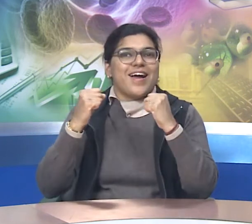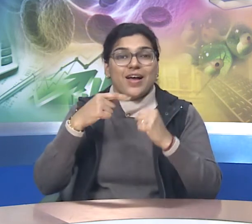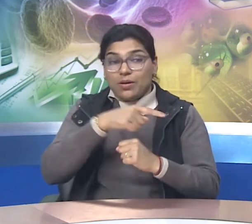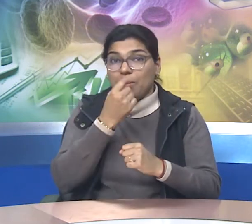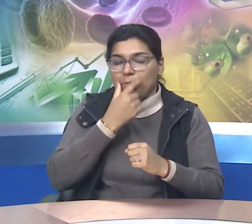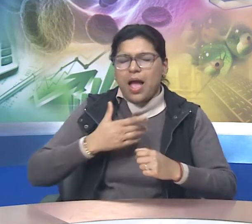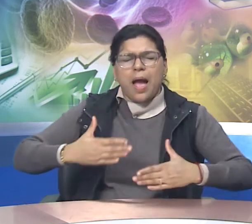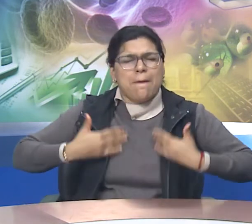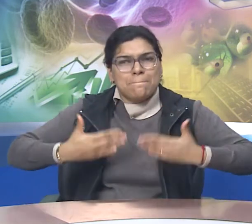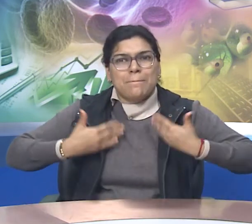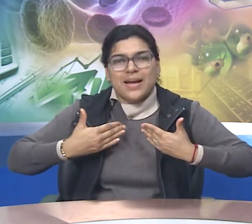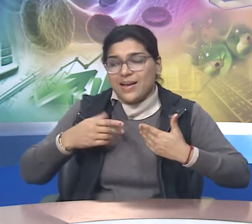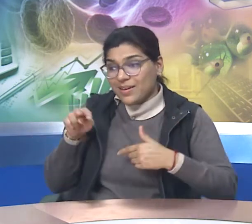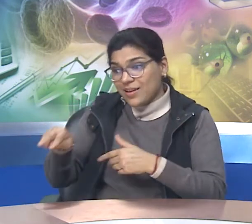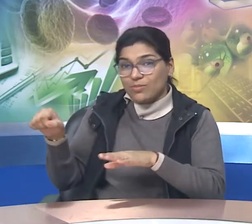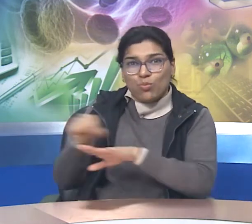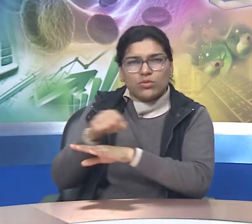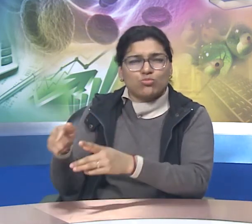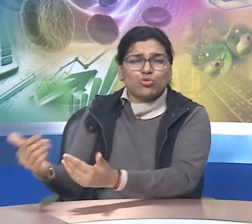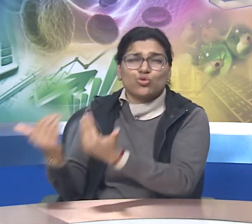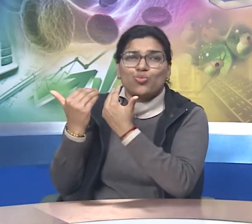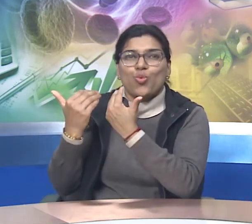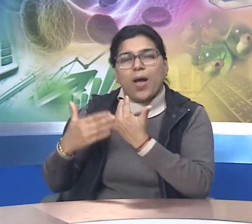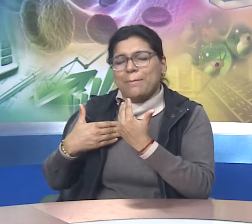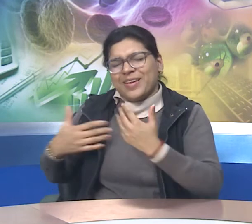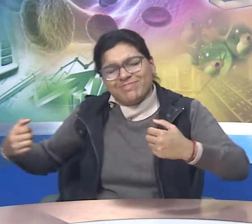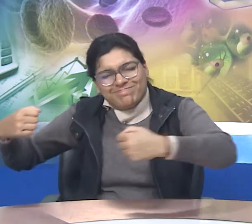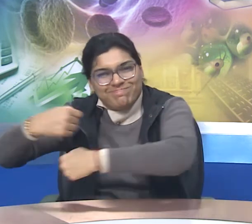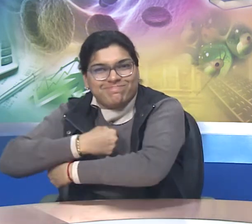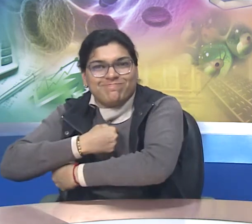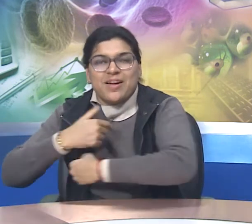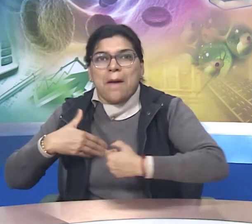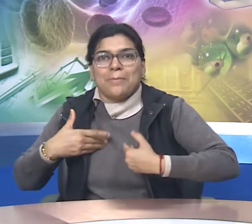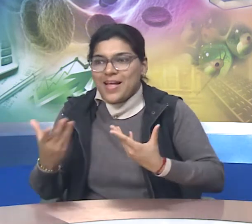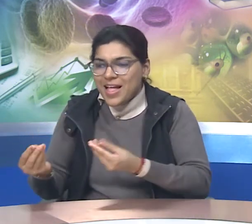I literally jumped for joy